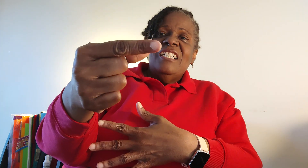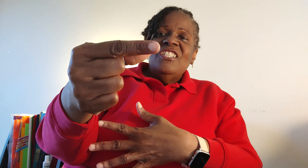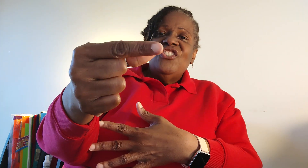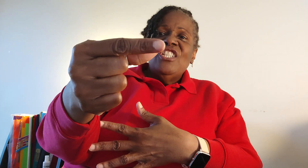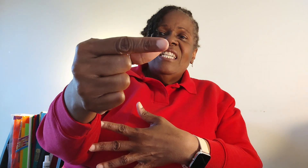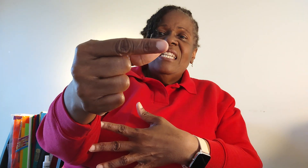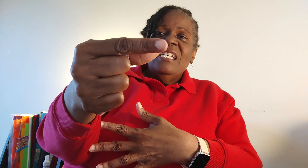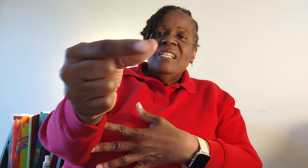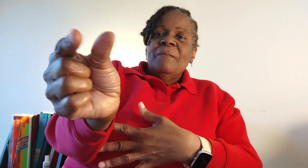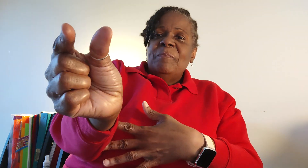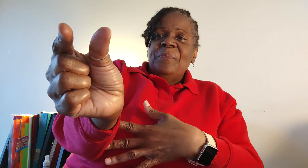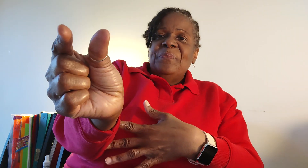G.